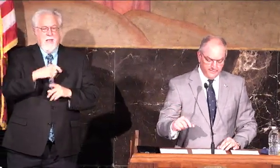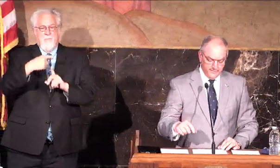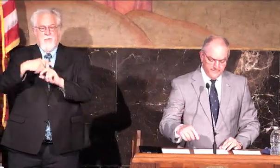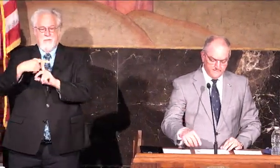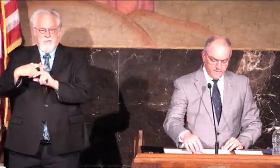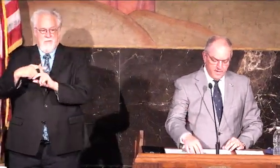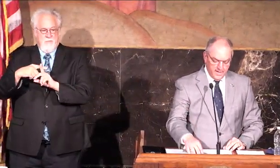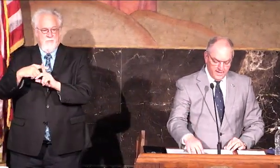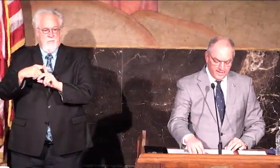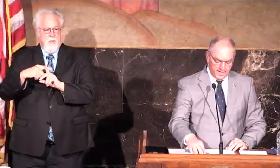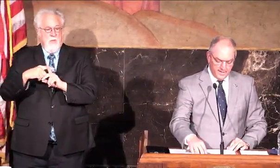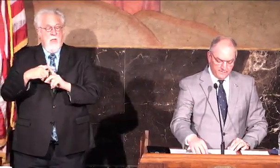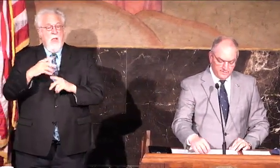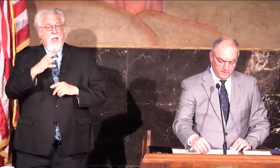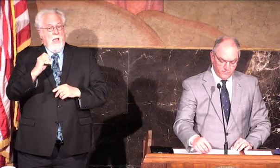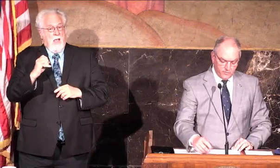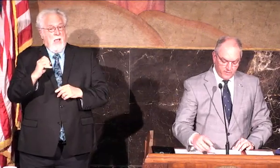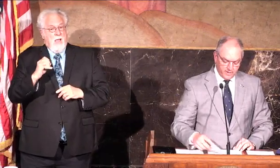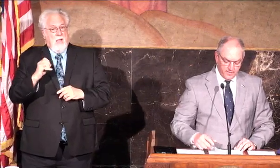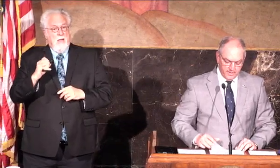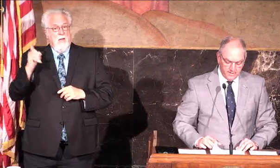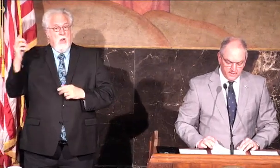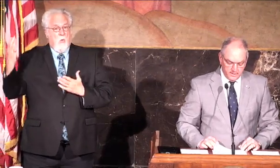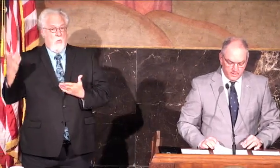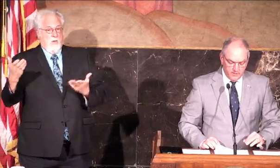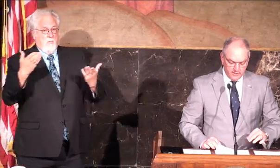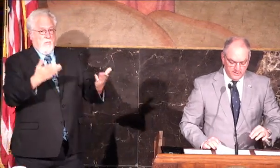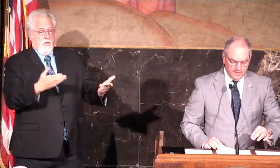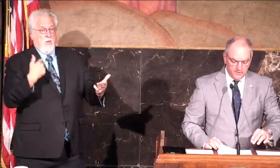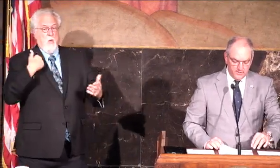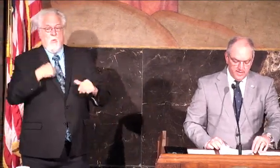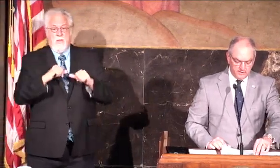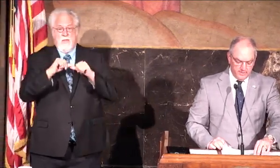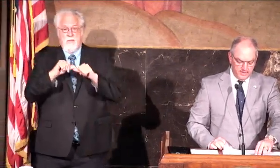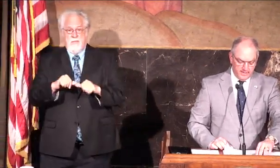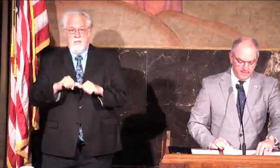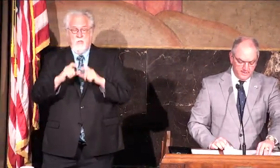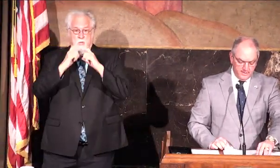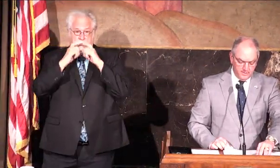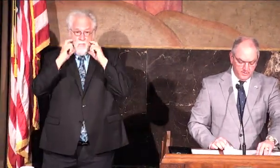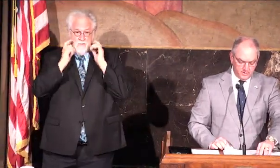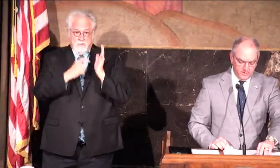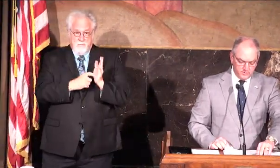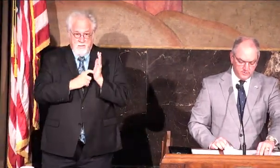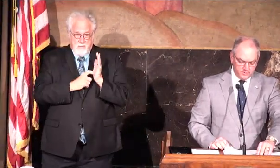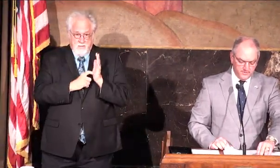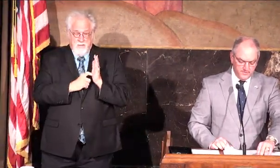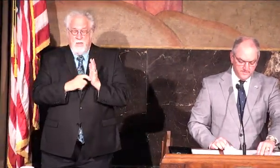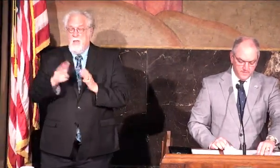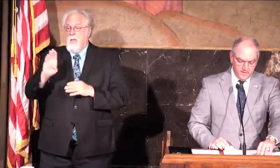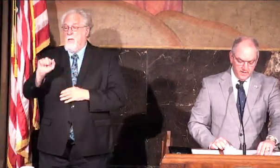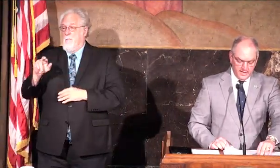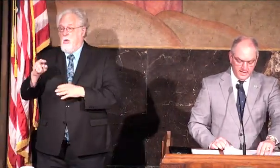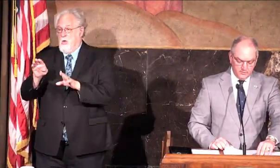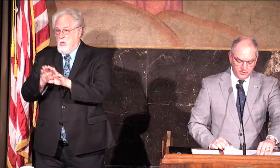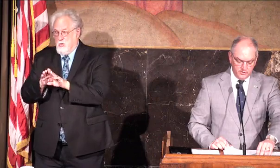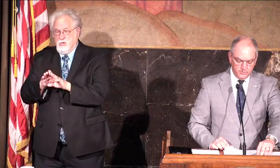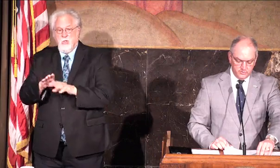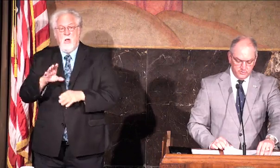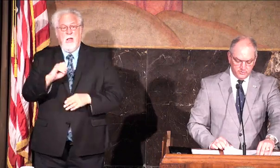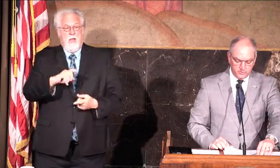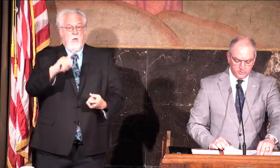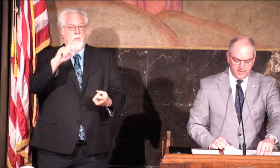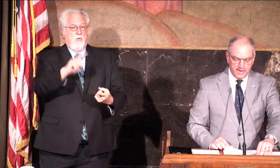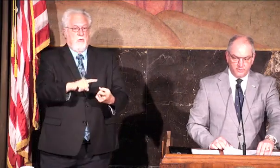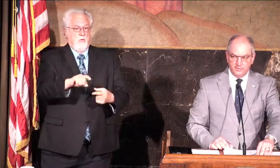positivity. And they therefore recommended that we continue the mask mandate, the bar closure, and